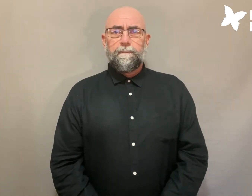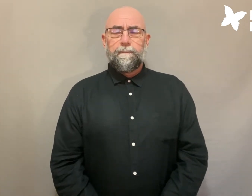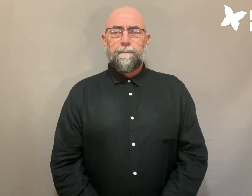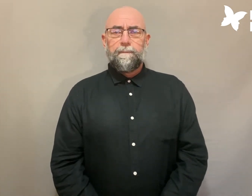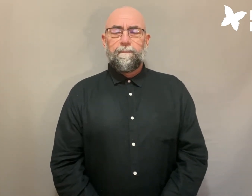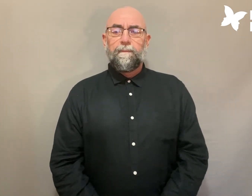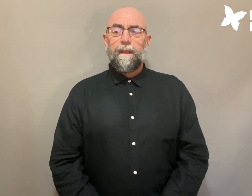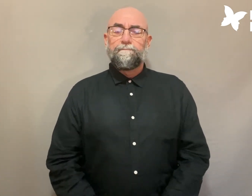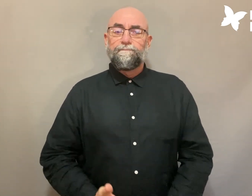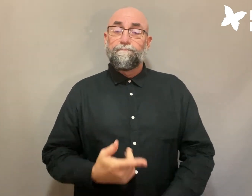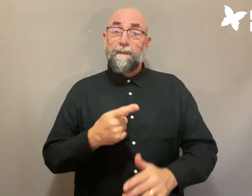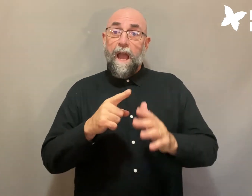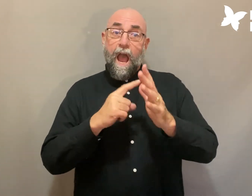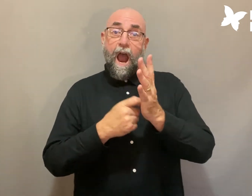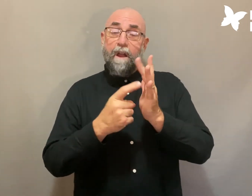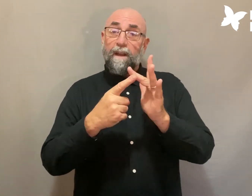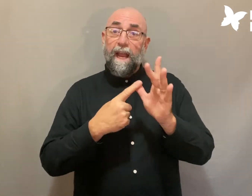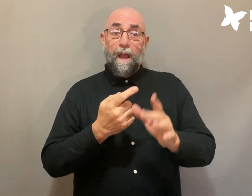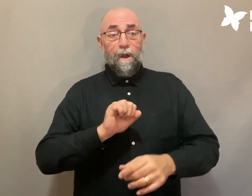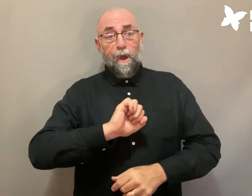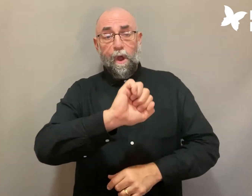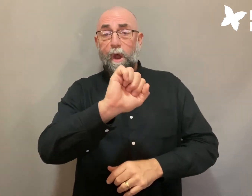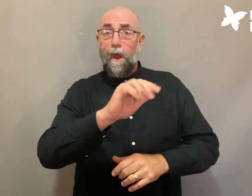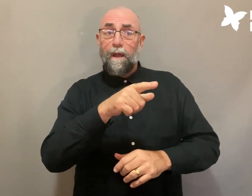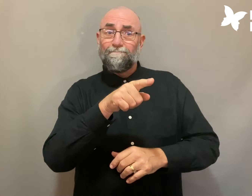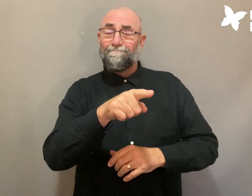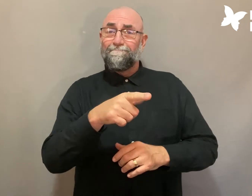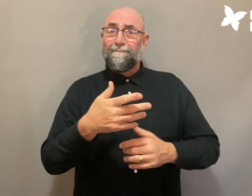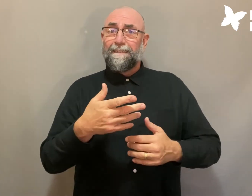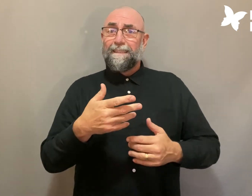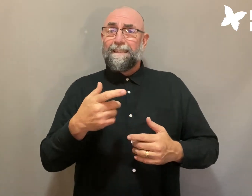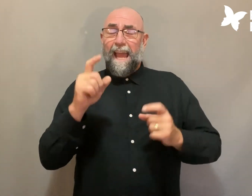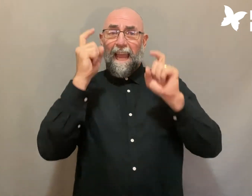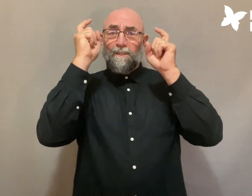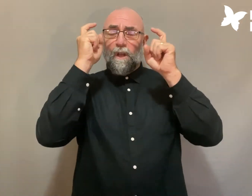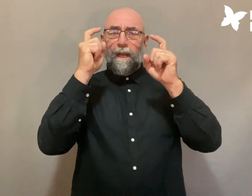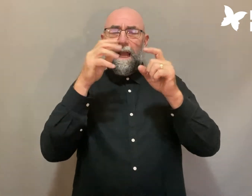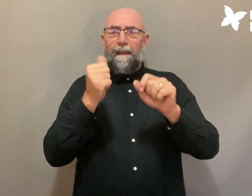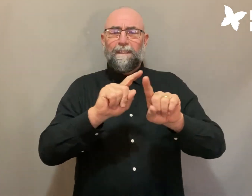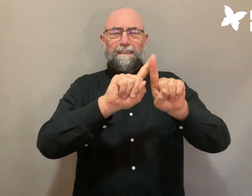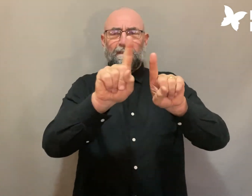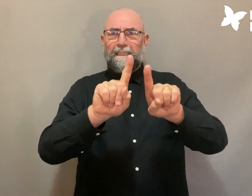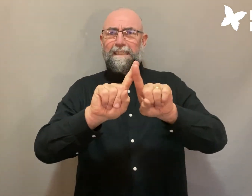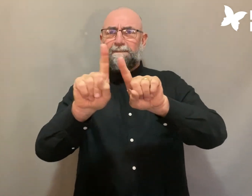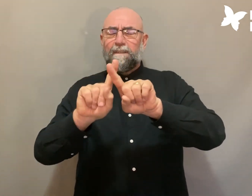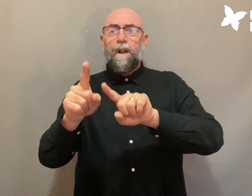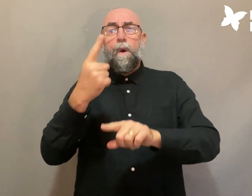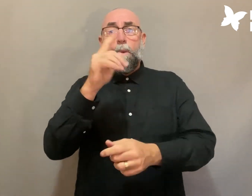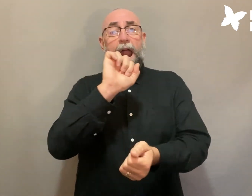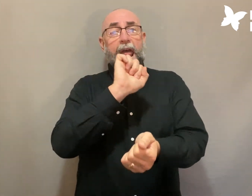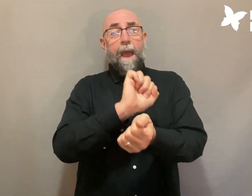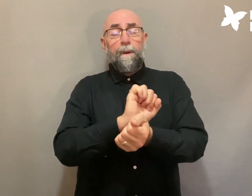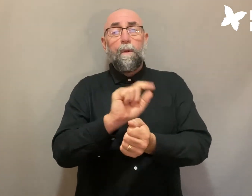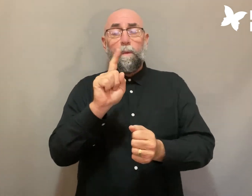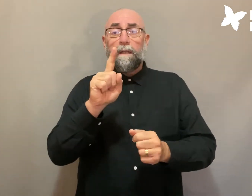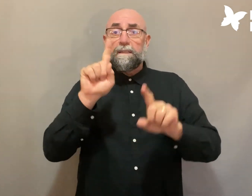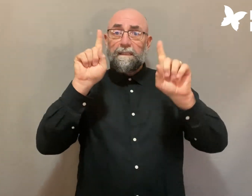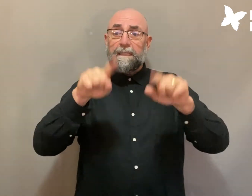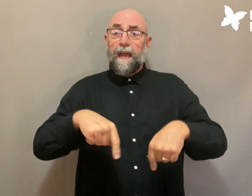Aria's anxiety as a child manifested itself in different ways. One habit in particular began to take hold, an urge